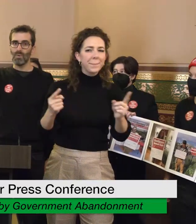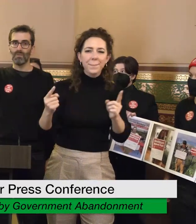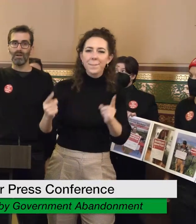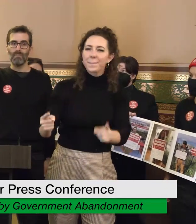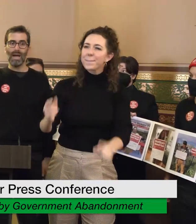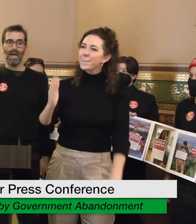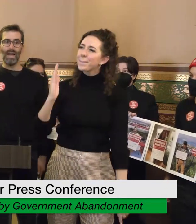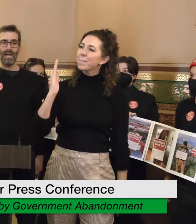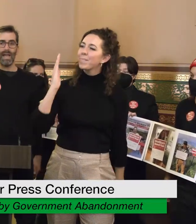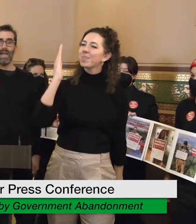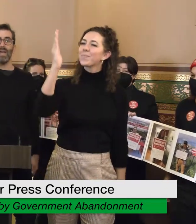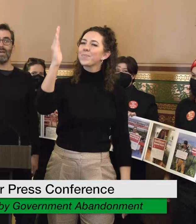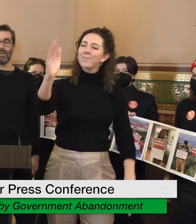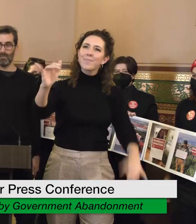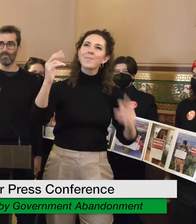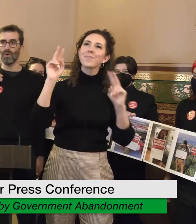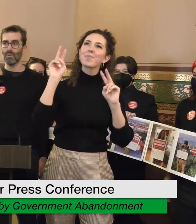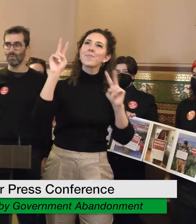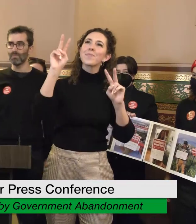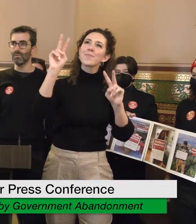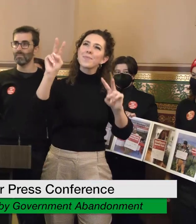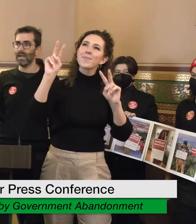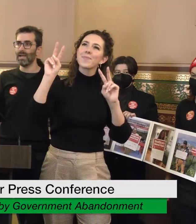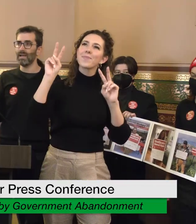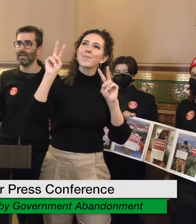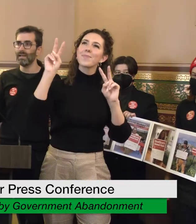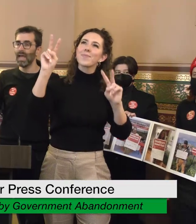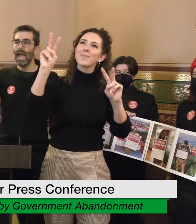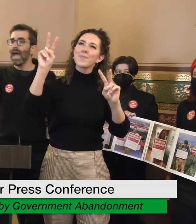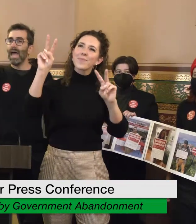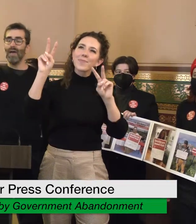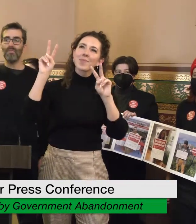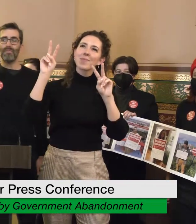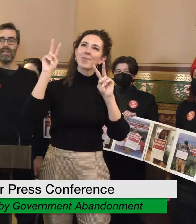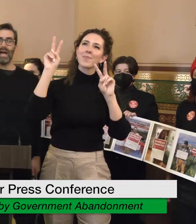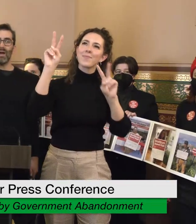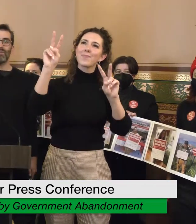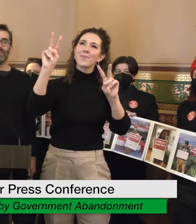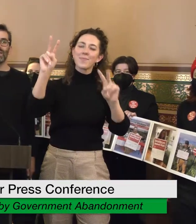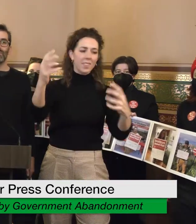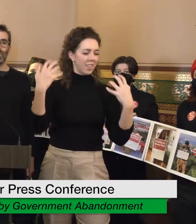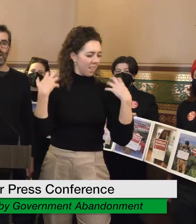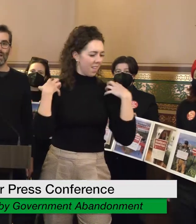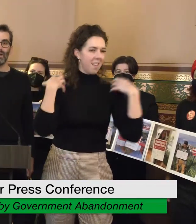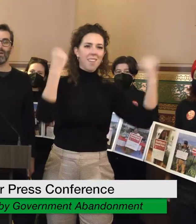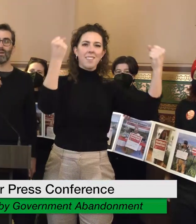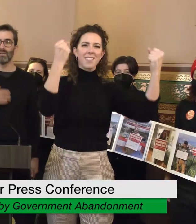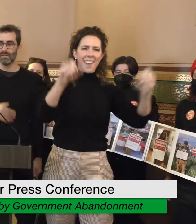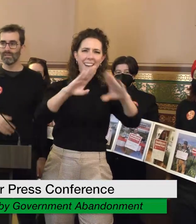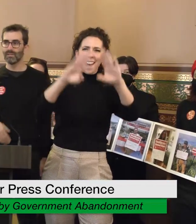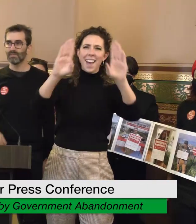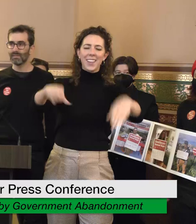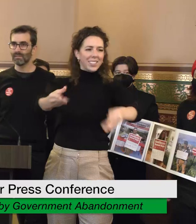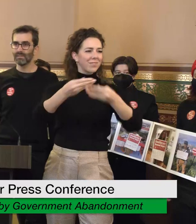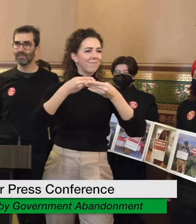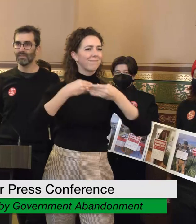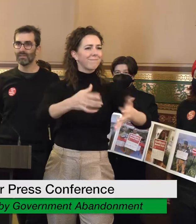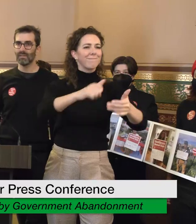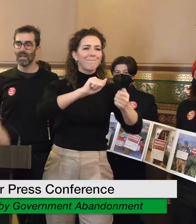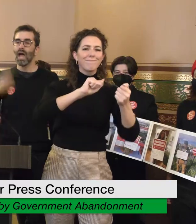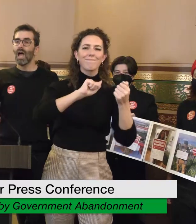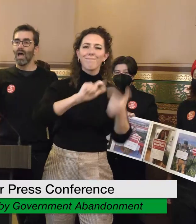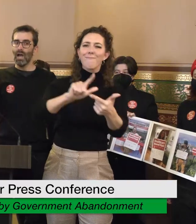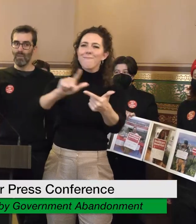Up over my head, over my head. Health and housing everywhere. Health and